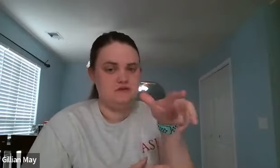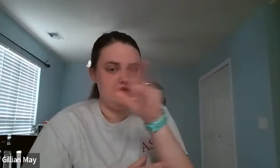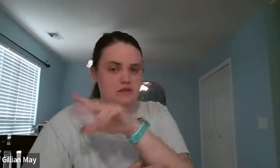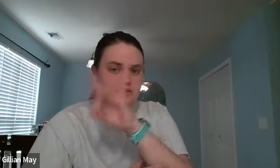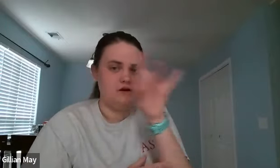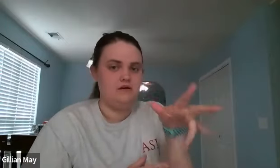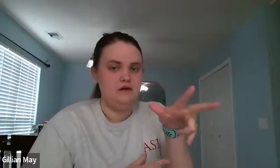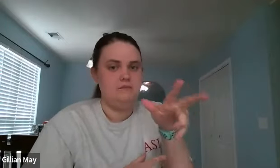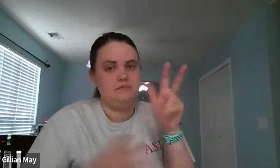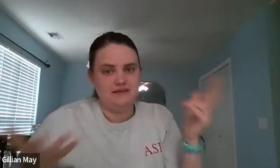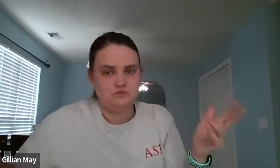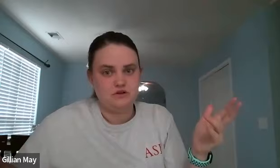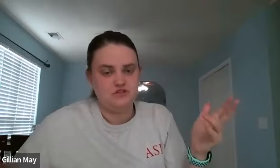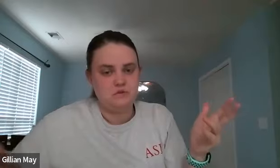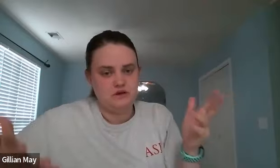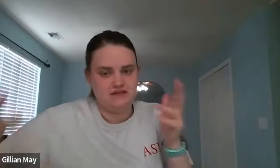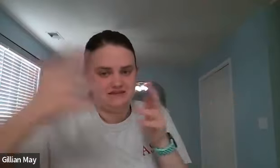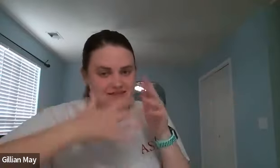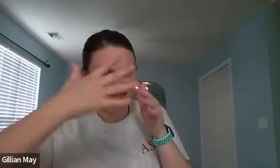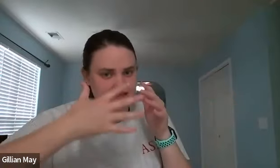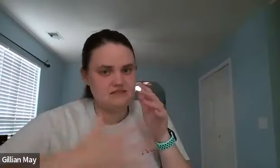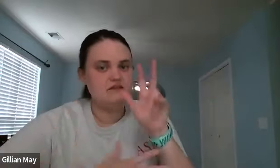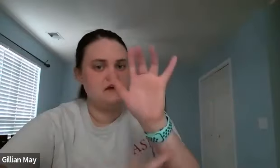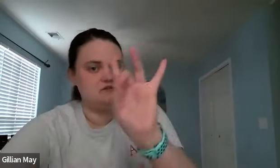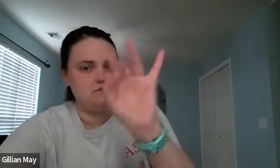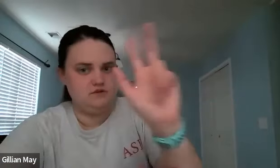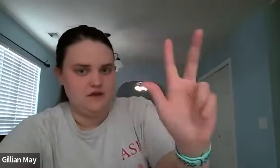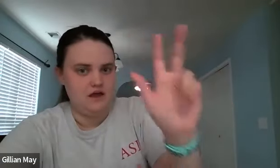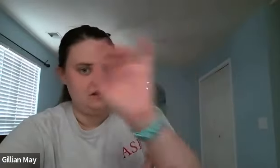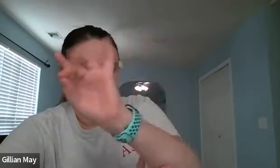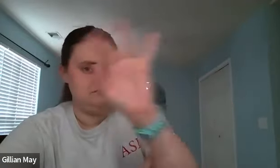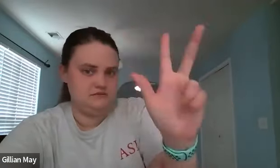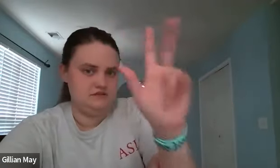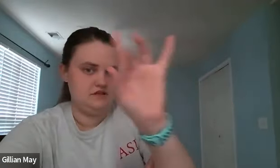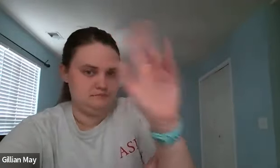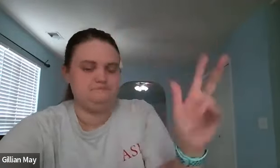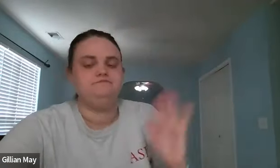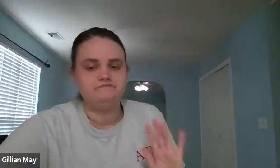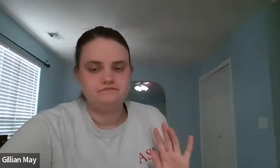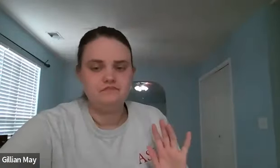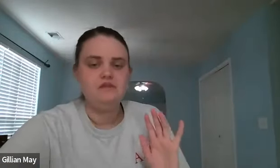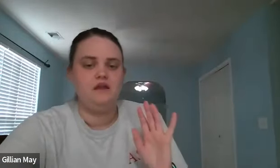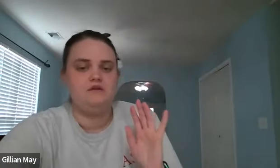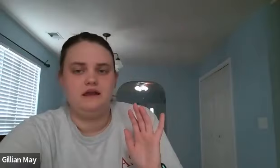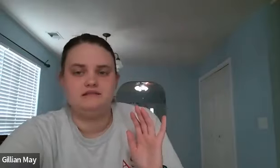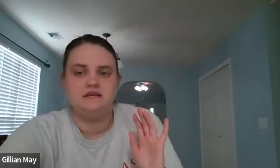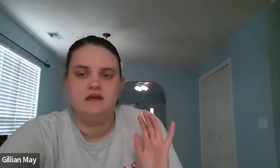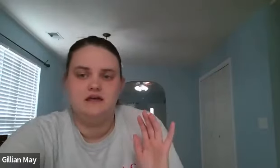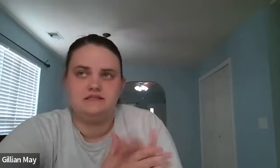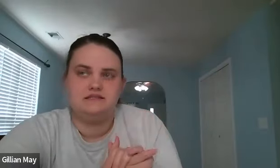that lower, but because we're on Zoom, you can't see it easily. That's why I'm doing the higher. So, all right, let's see